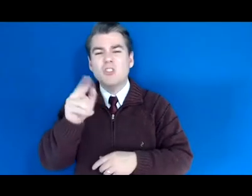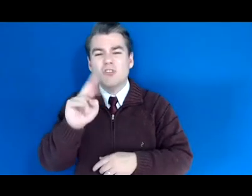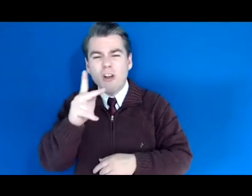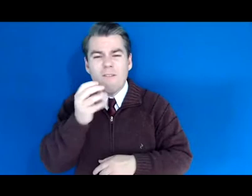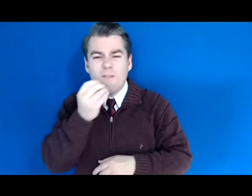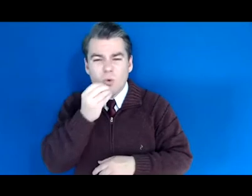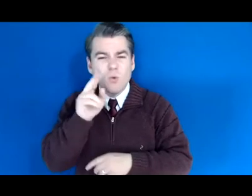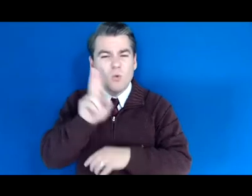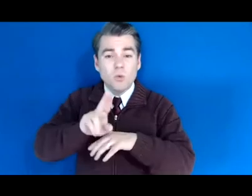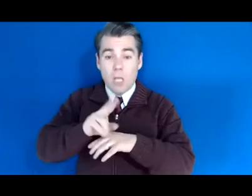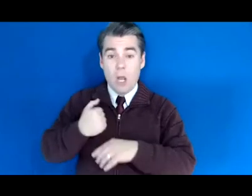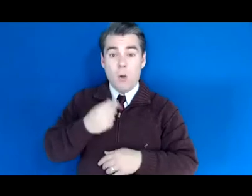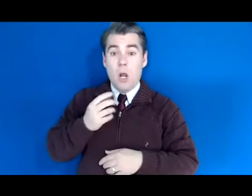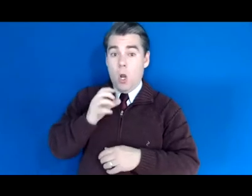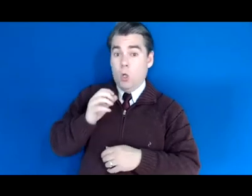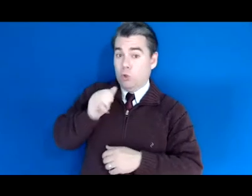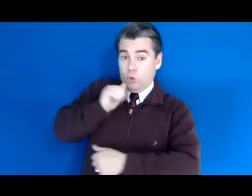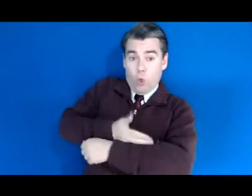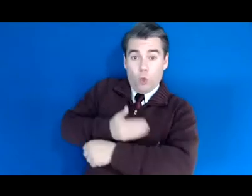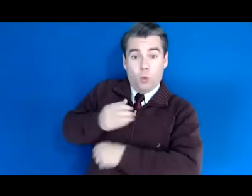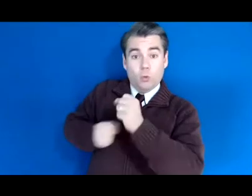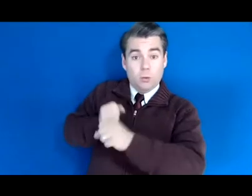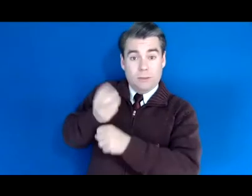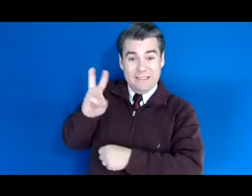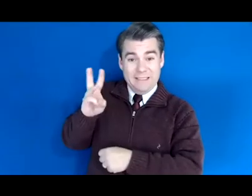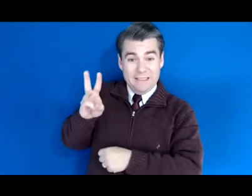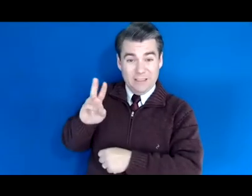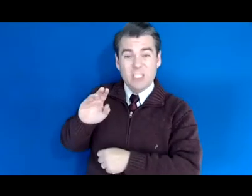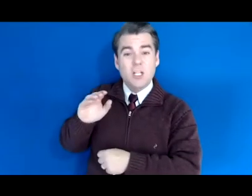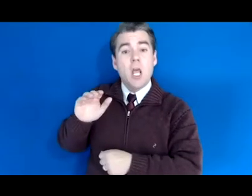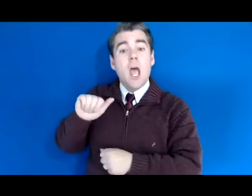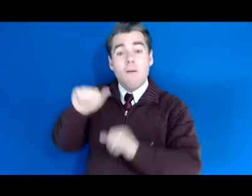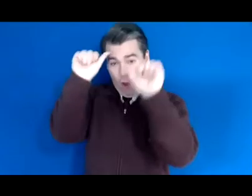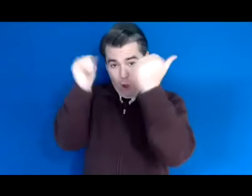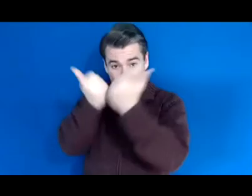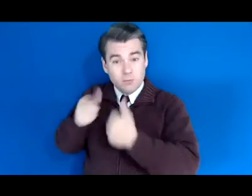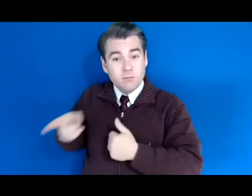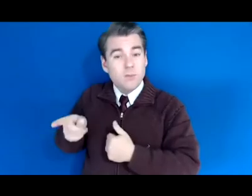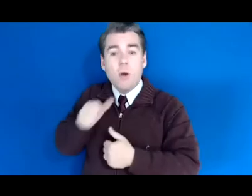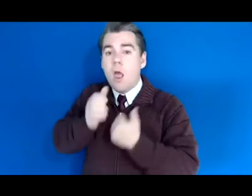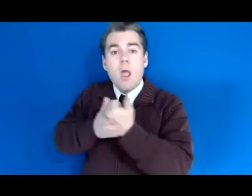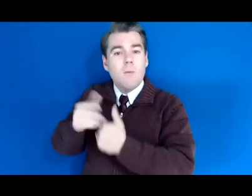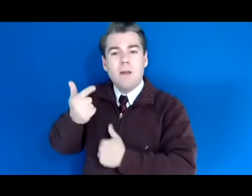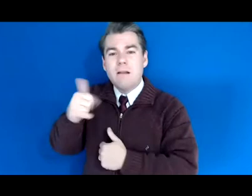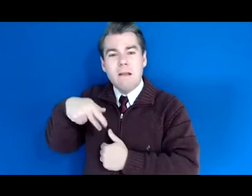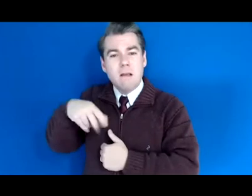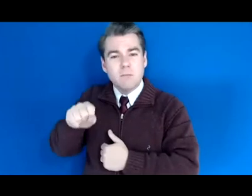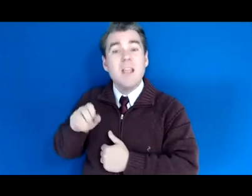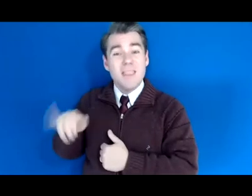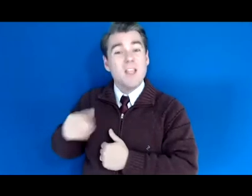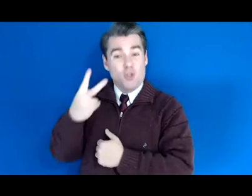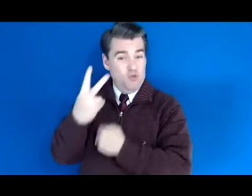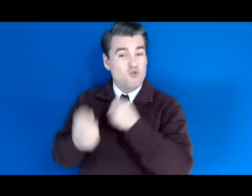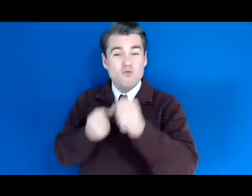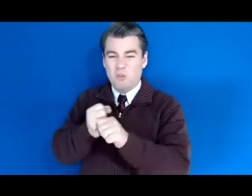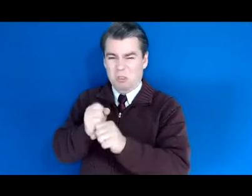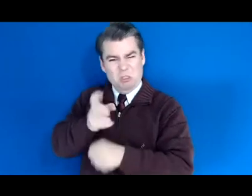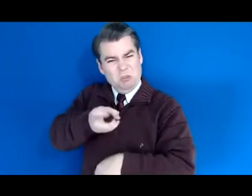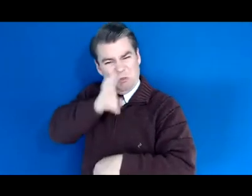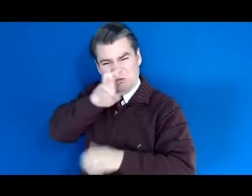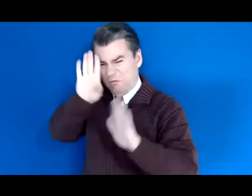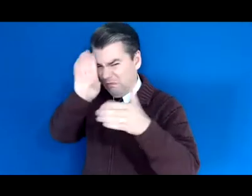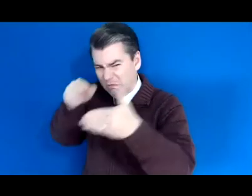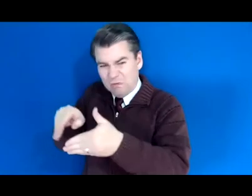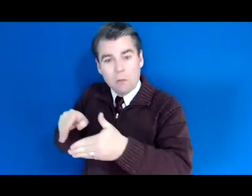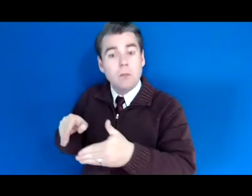autism has never been helped by GAPS, which is a minimum of a 2-year, very strict commitment. Like she's been